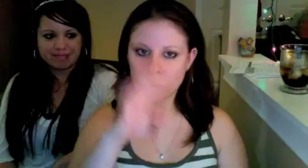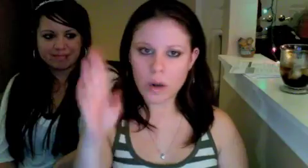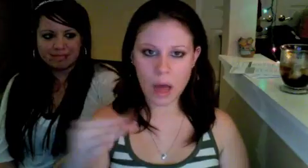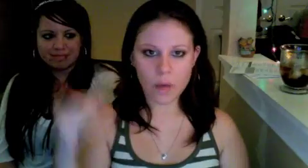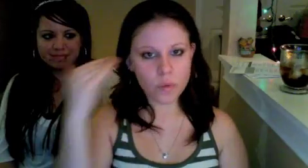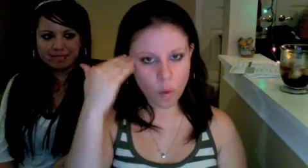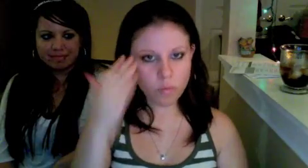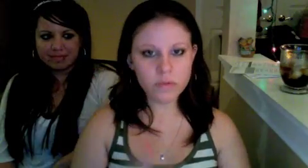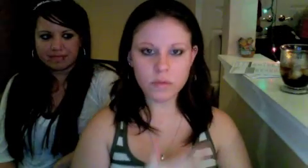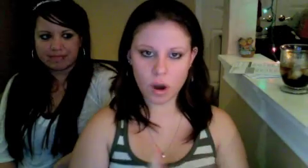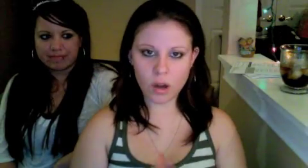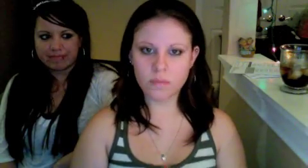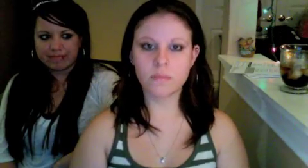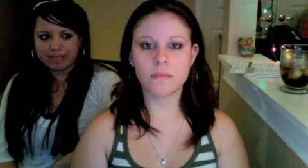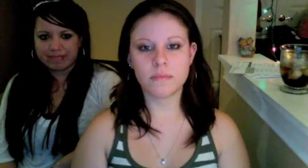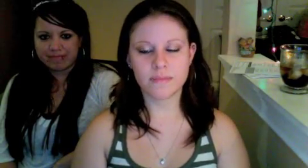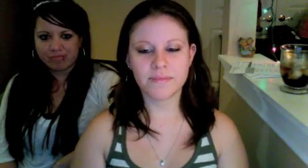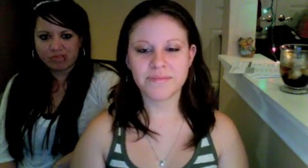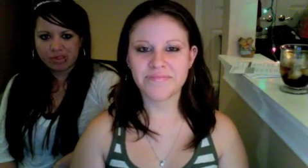I'm not gonna wait. Pick it up.